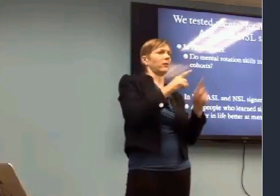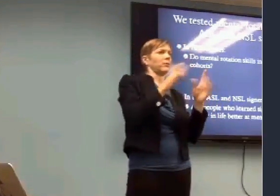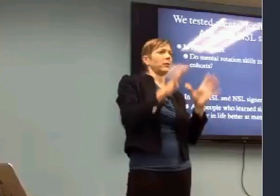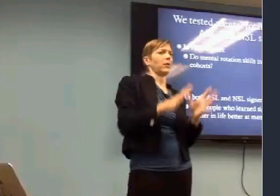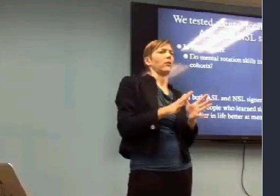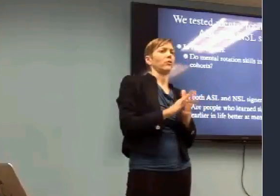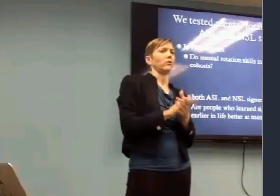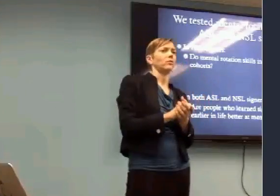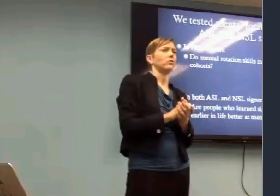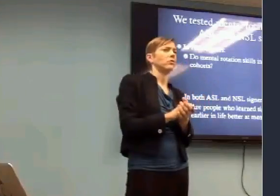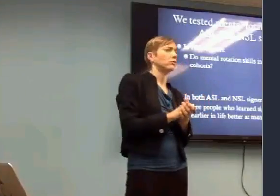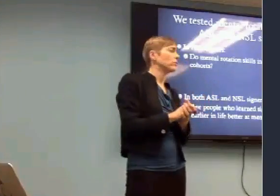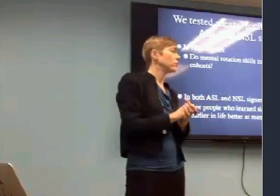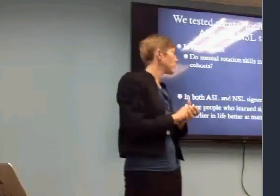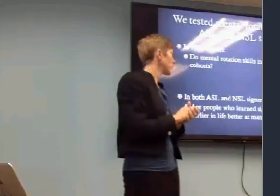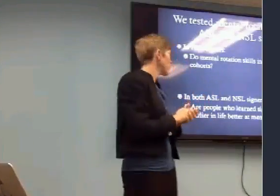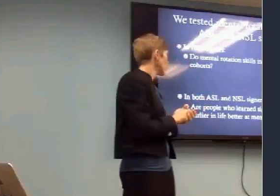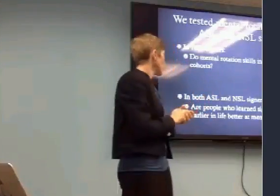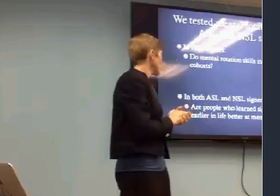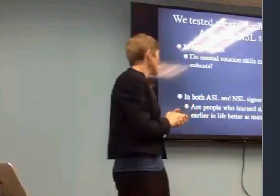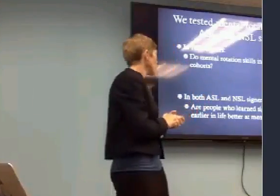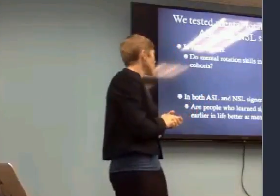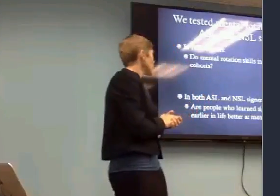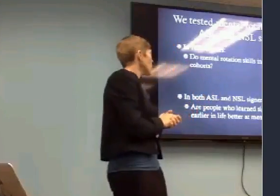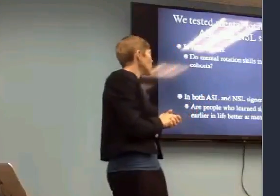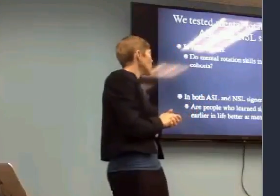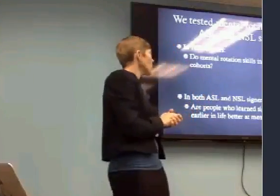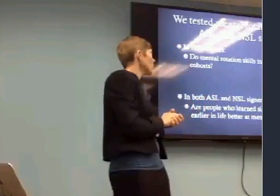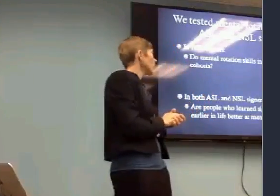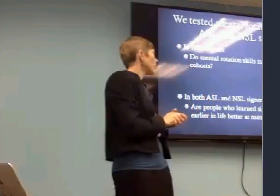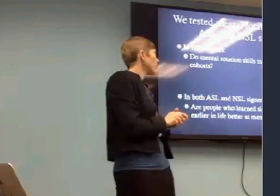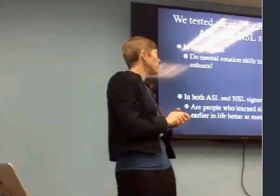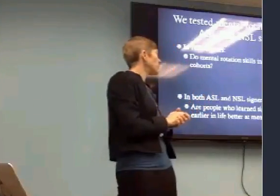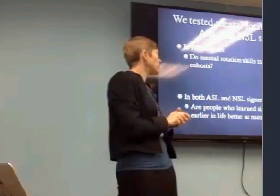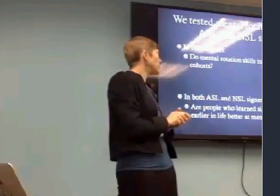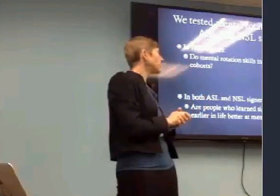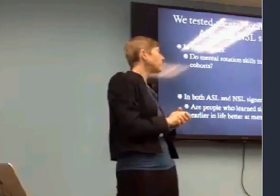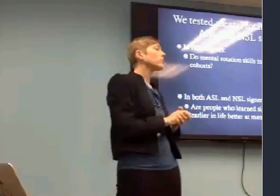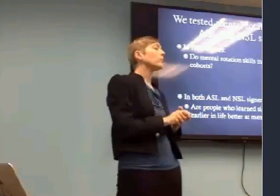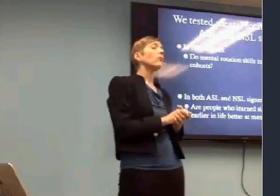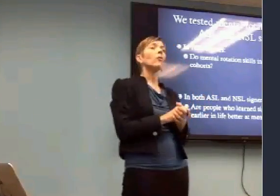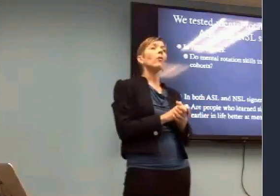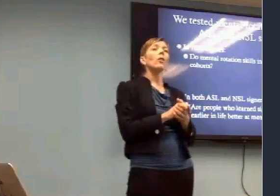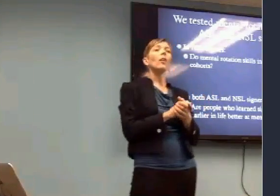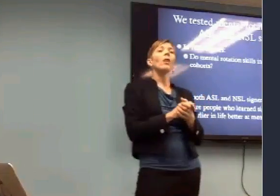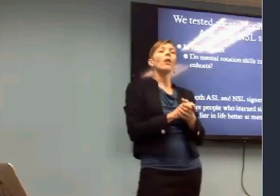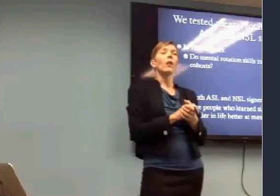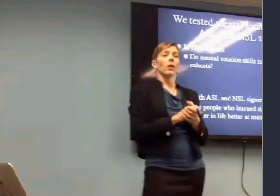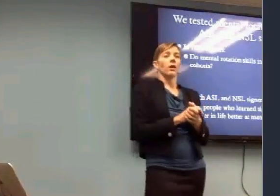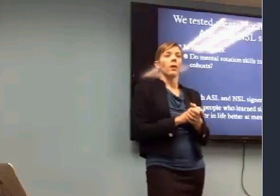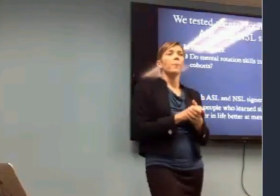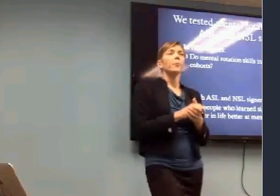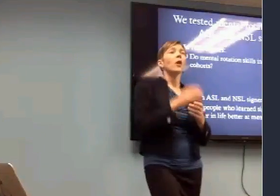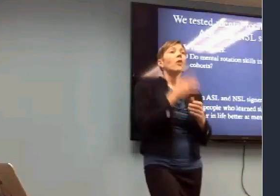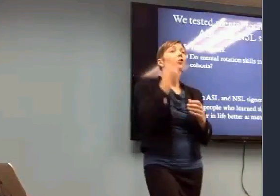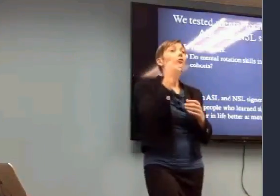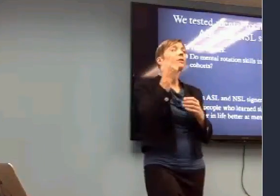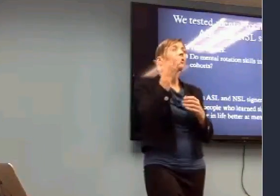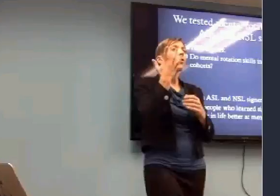at ASL signers here in America to compare across countries.